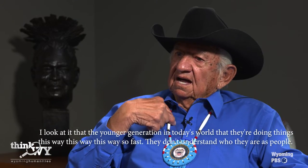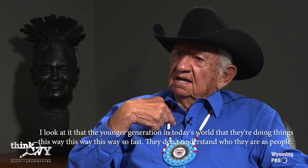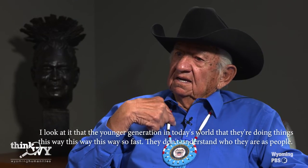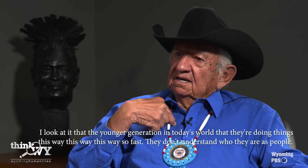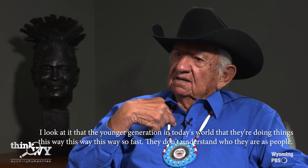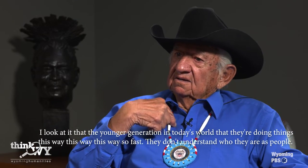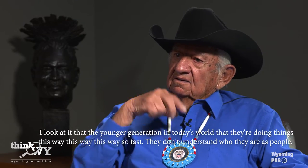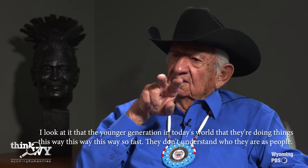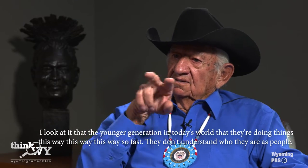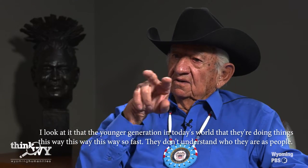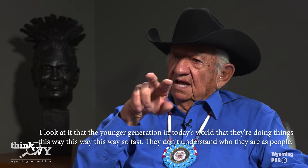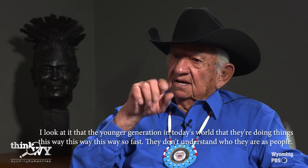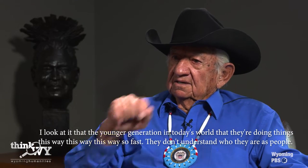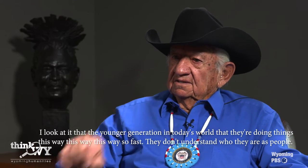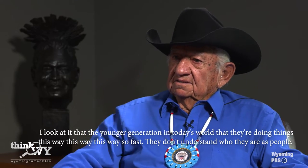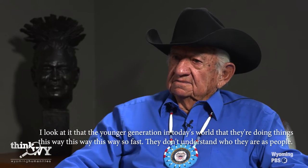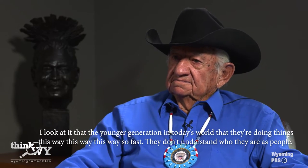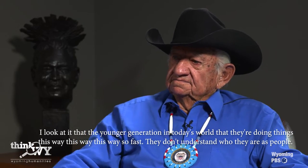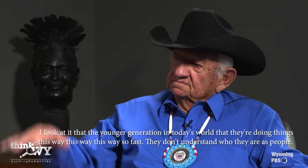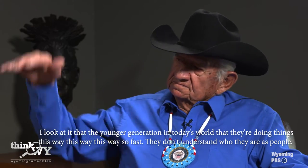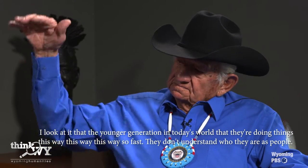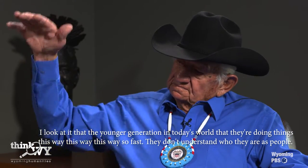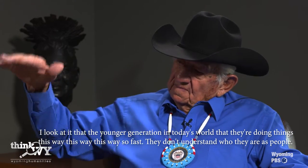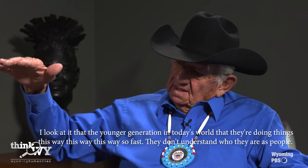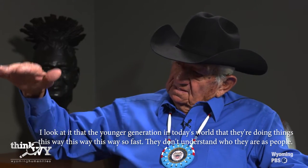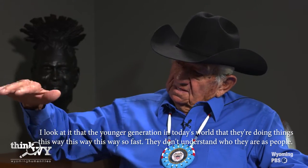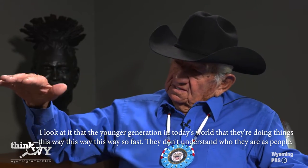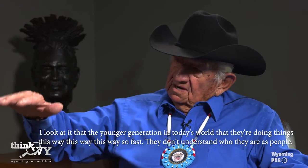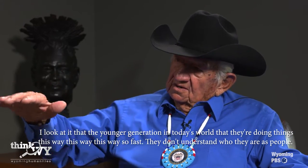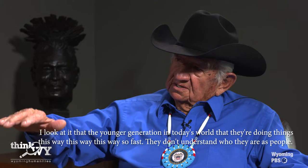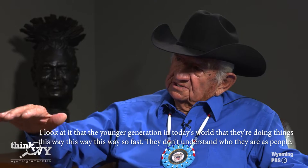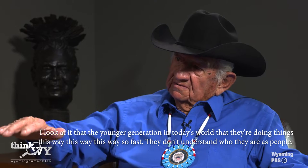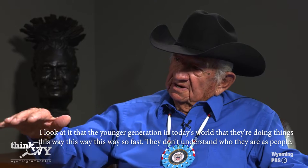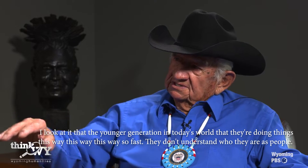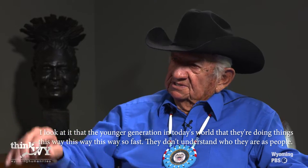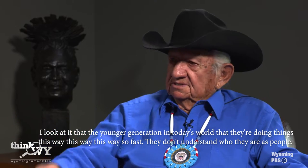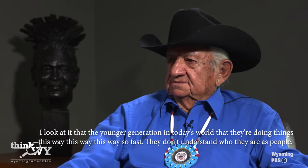I look at it that the younger generation